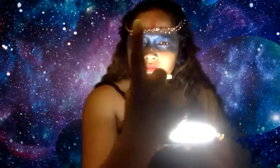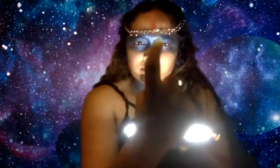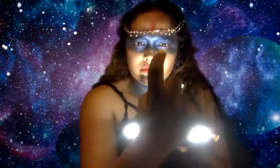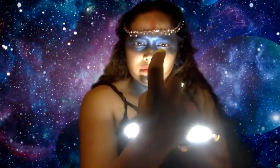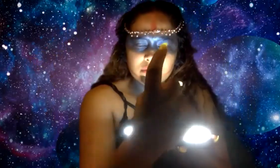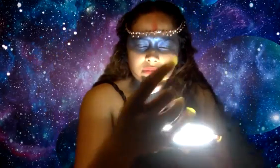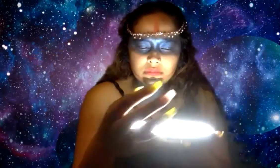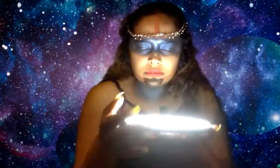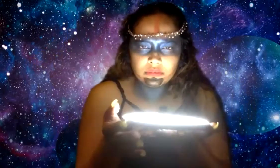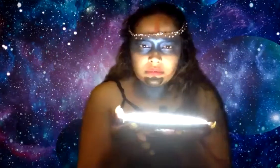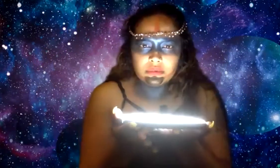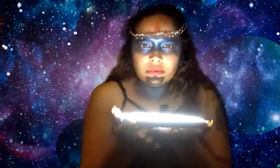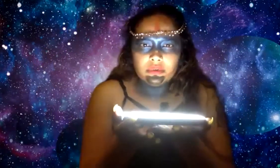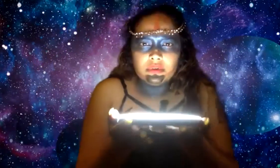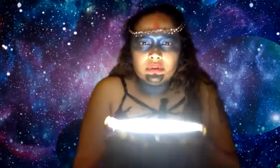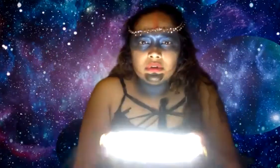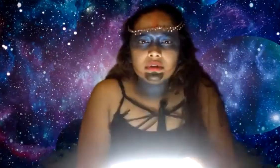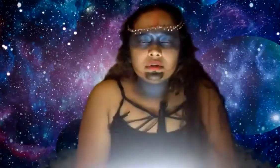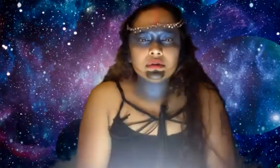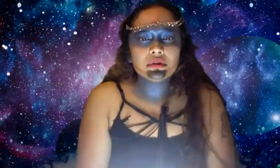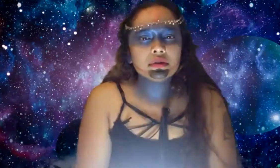making its way to me, approaching me.